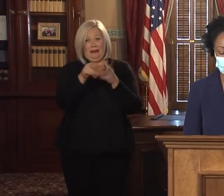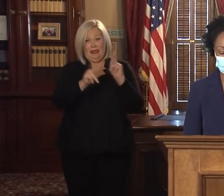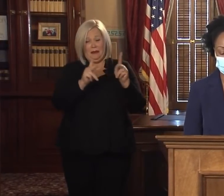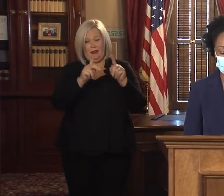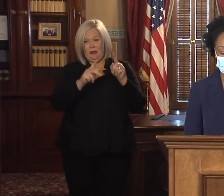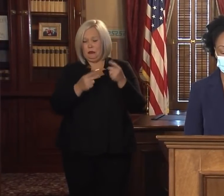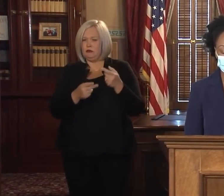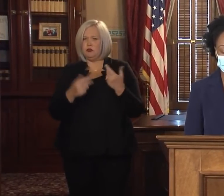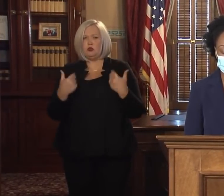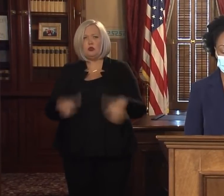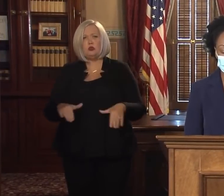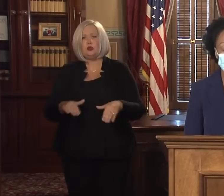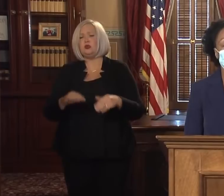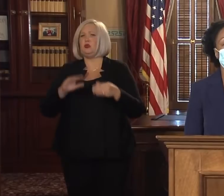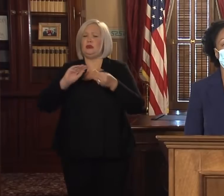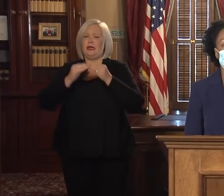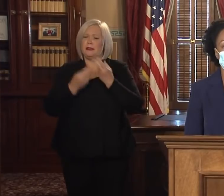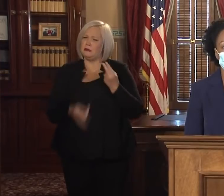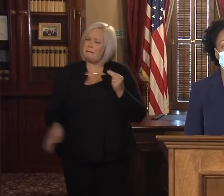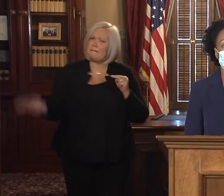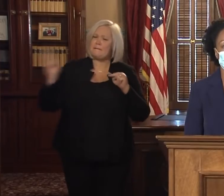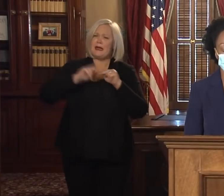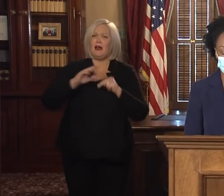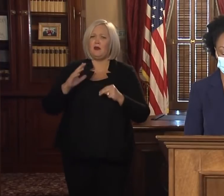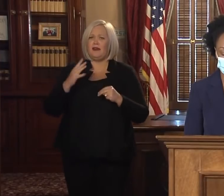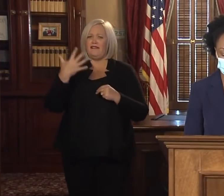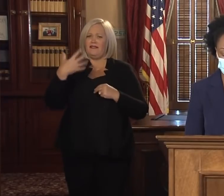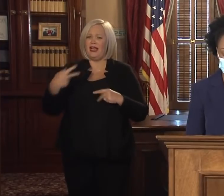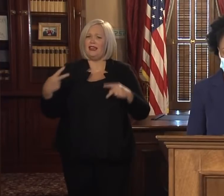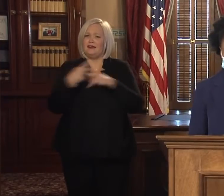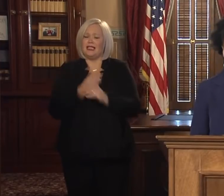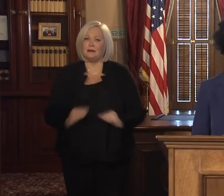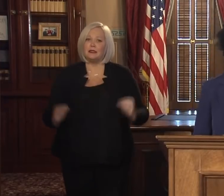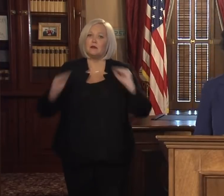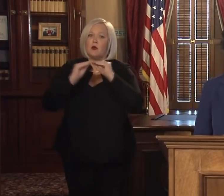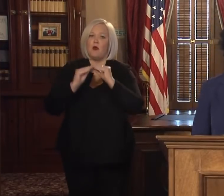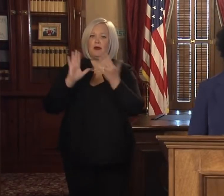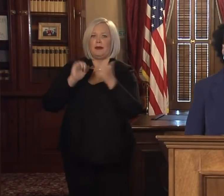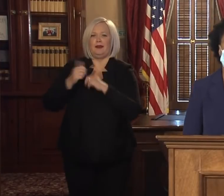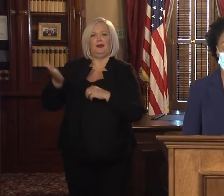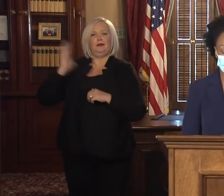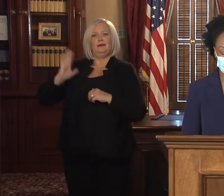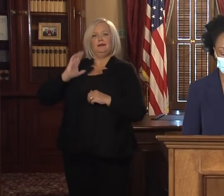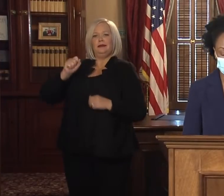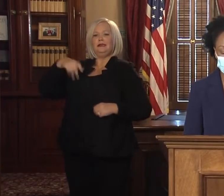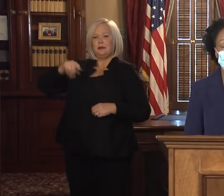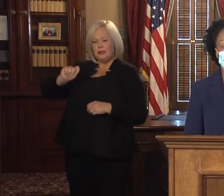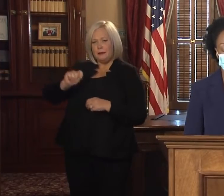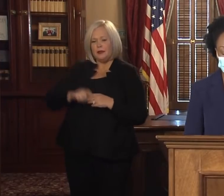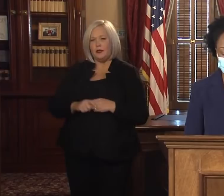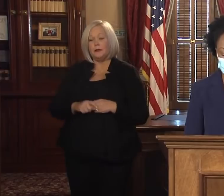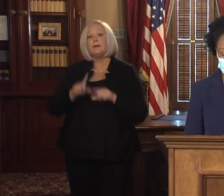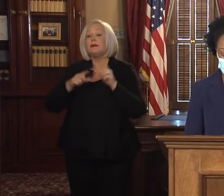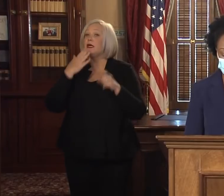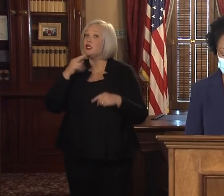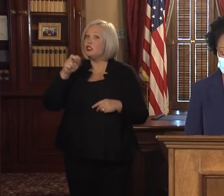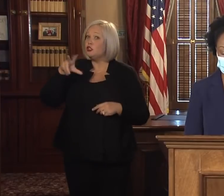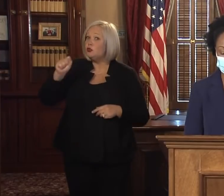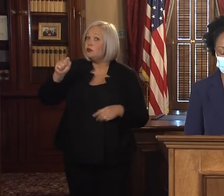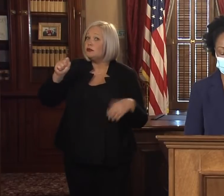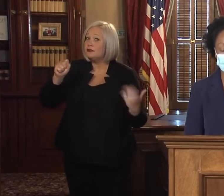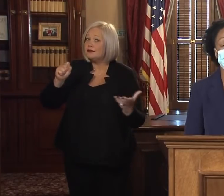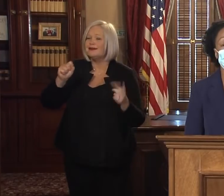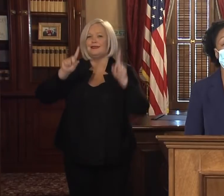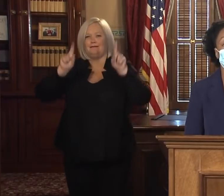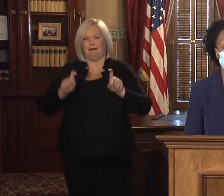times the number of new cases per day now than we saw in early September. The good news is testing is going very well, and